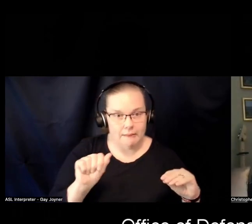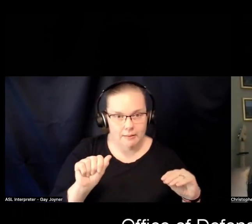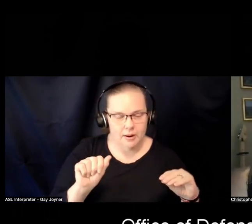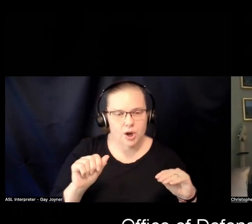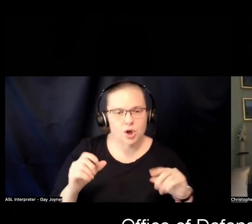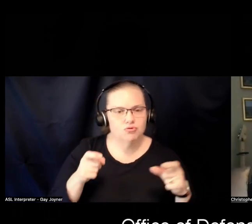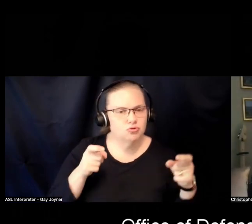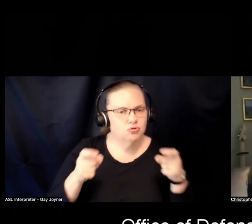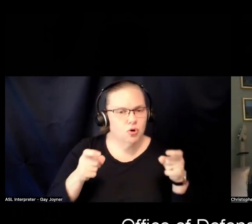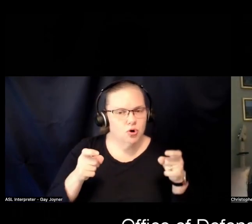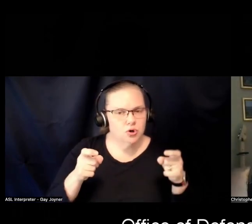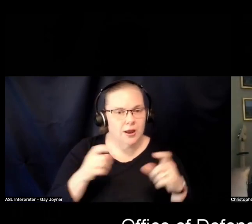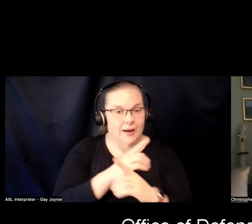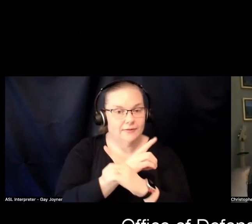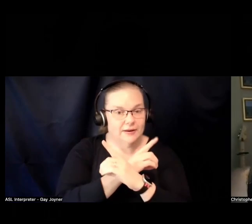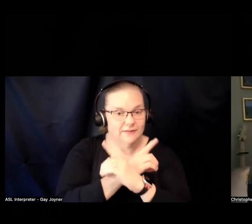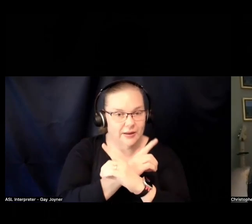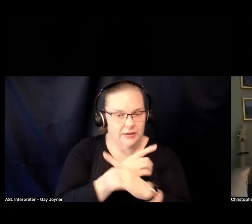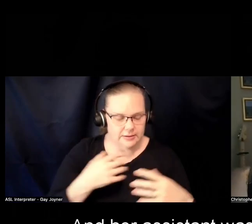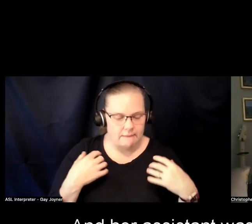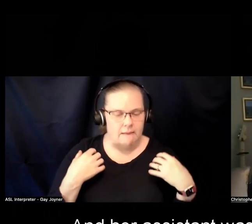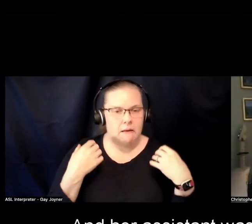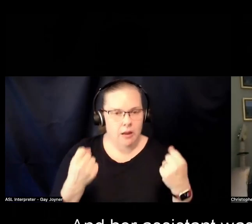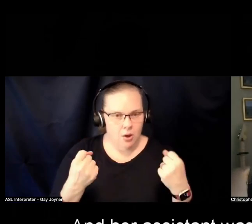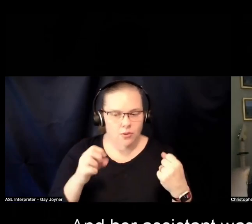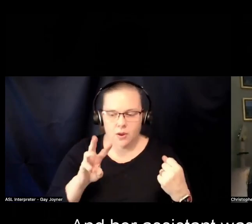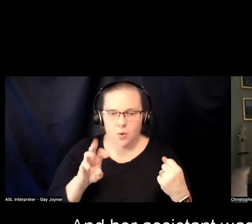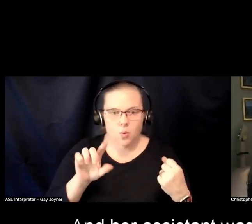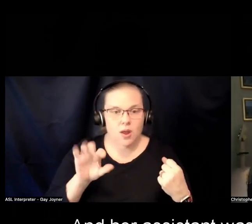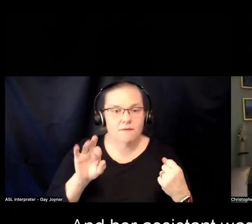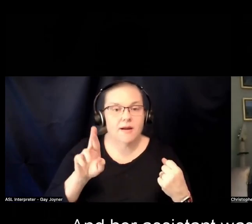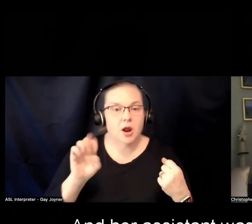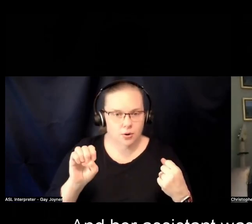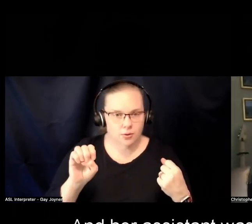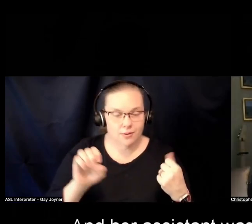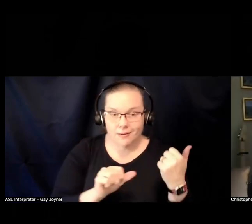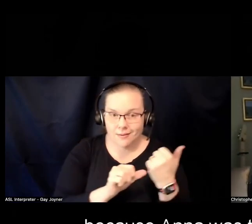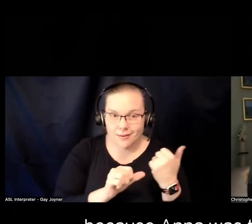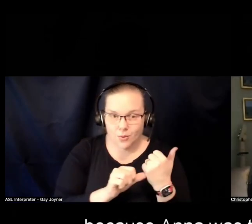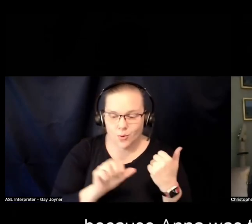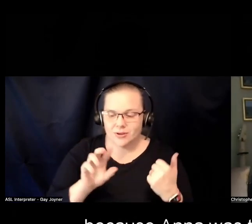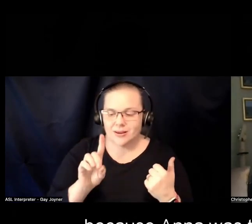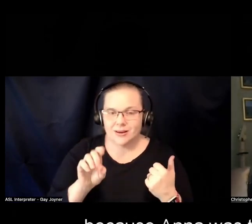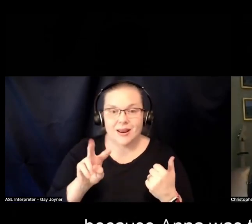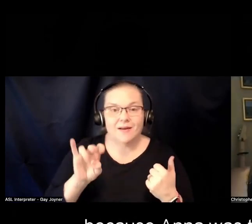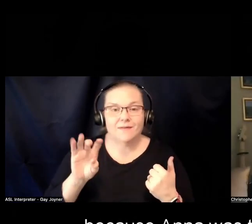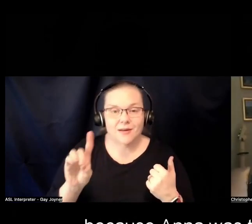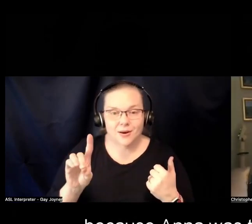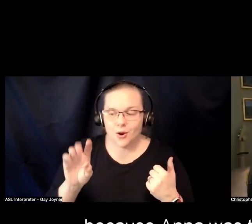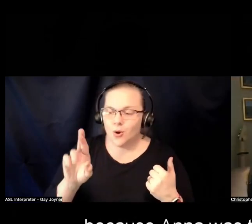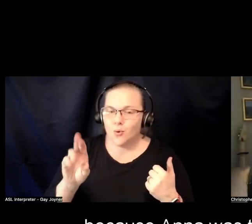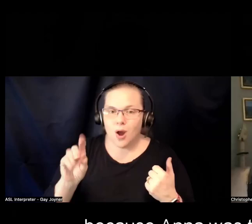of Defense, Health, and Welfare. And her assistant was none other than David Rockefeller, because Anna was the